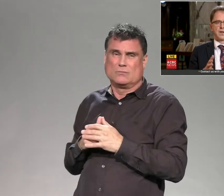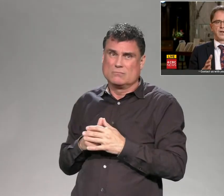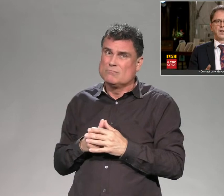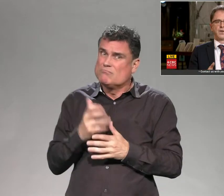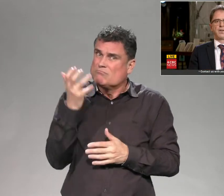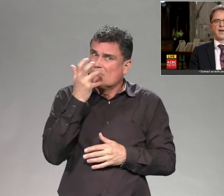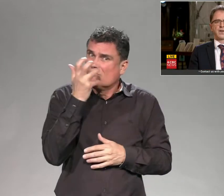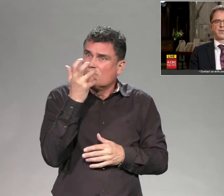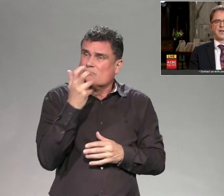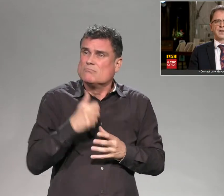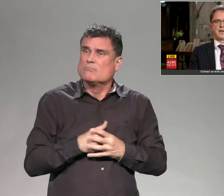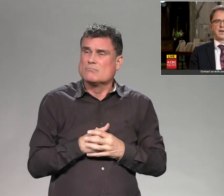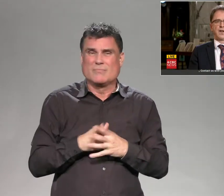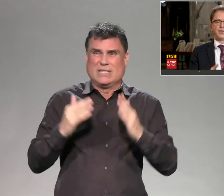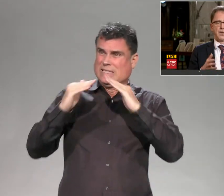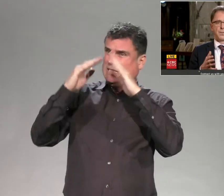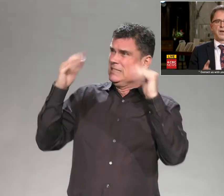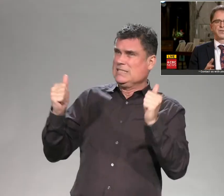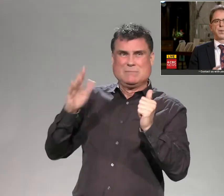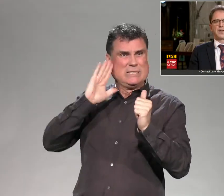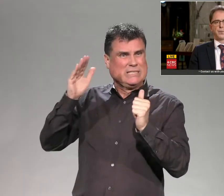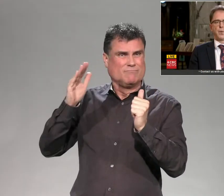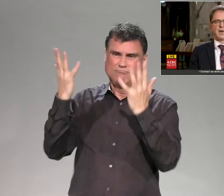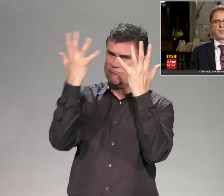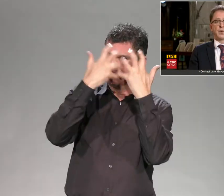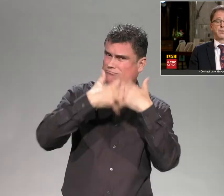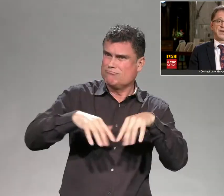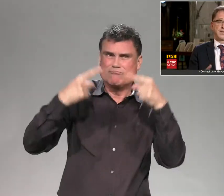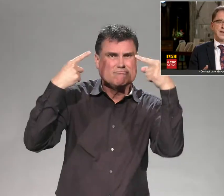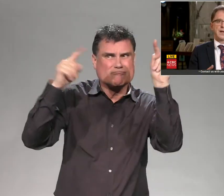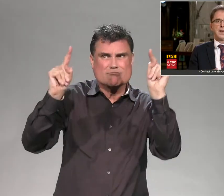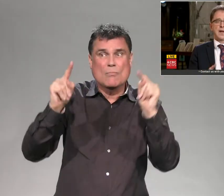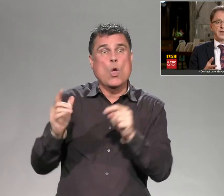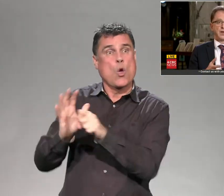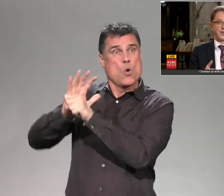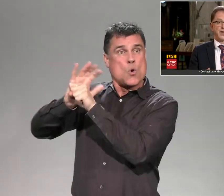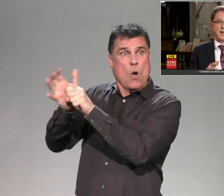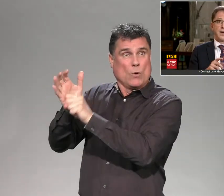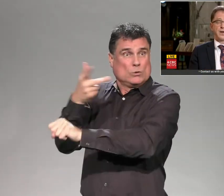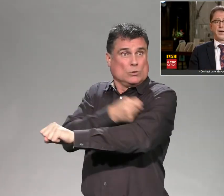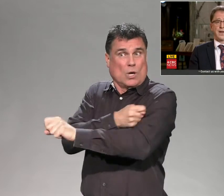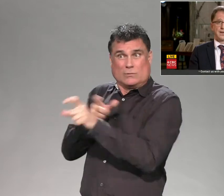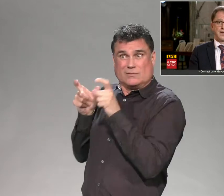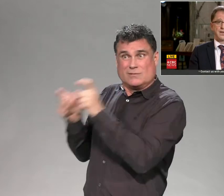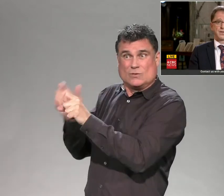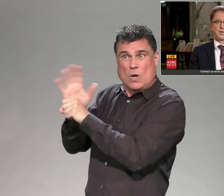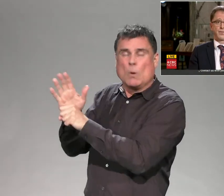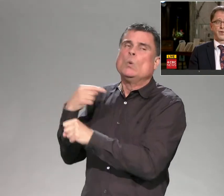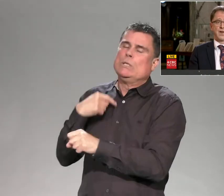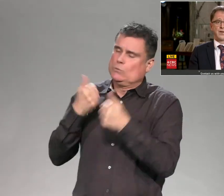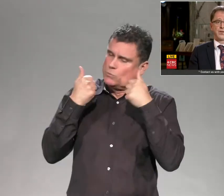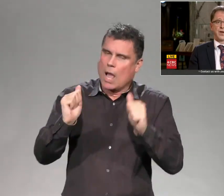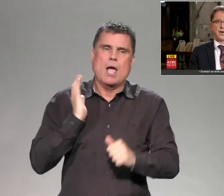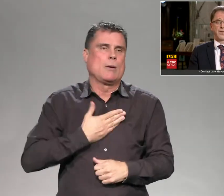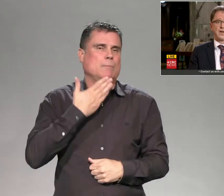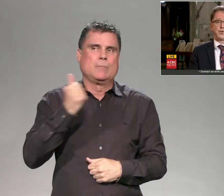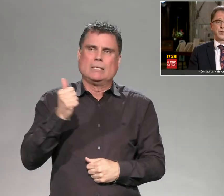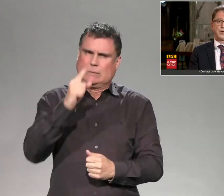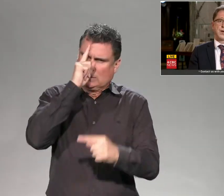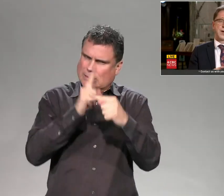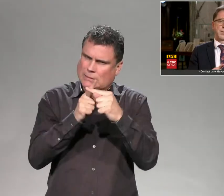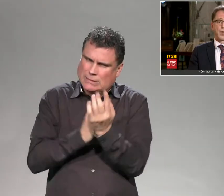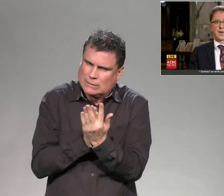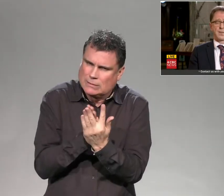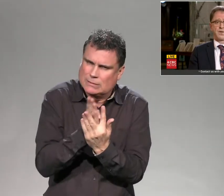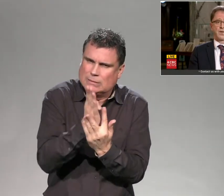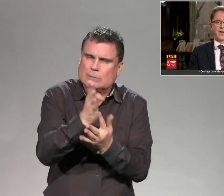can to deliver the vaccine in as the best possible way to everyone in BC. And you can see 180 clinics for phase